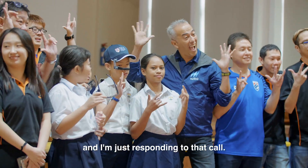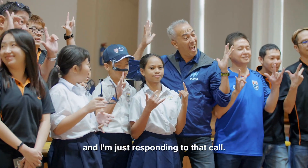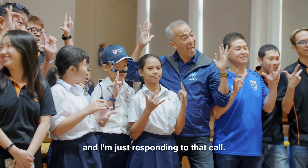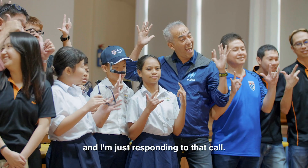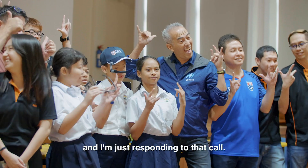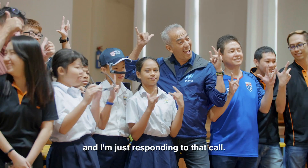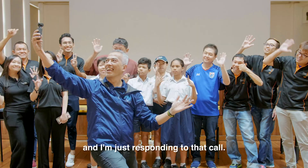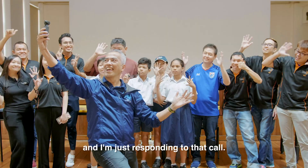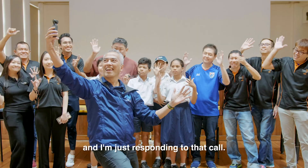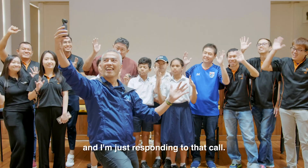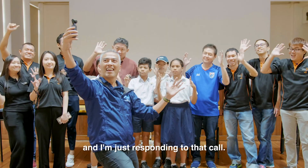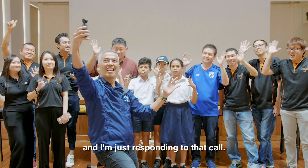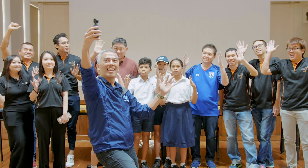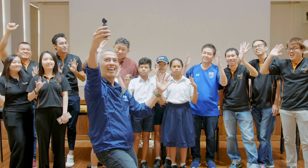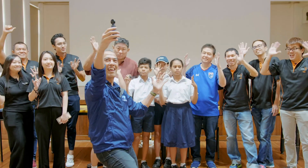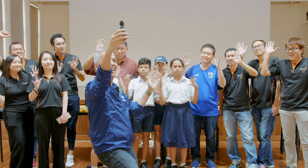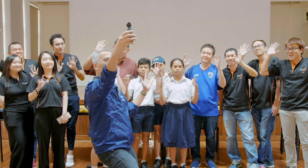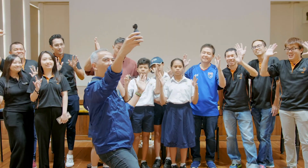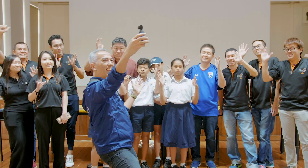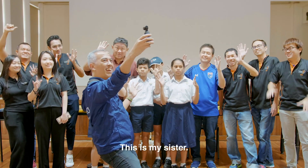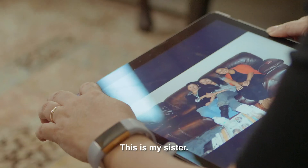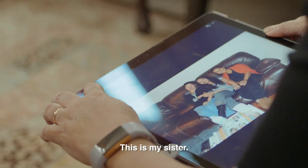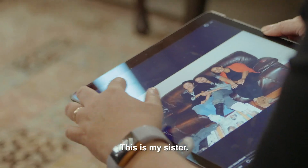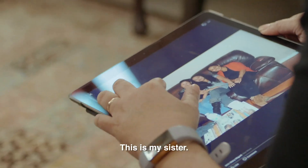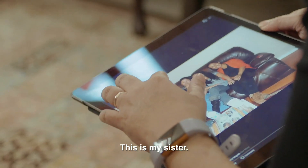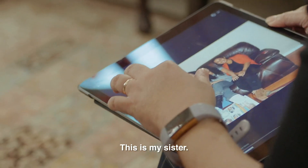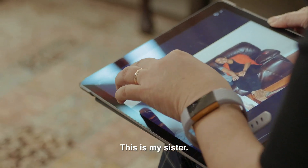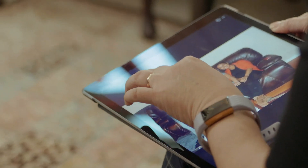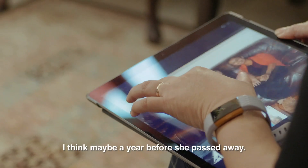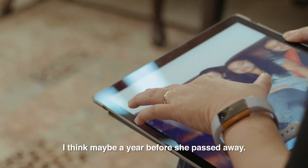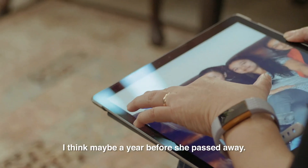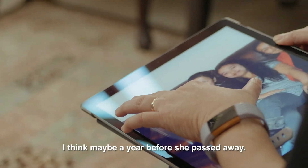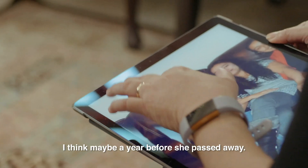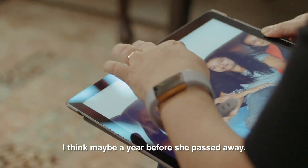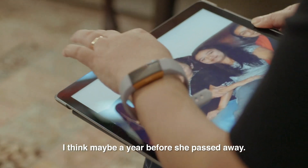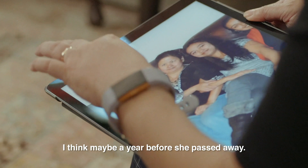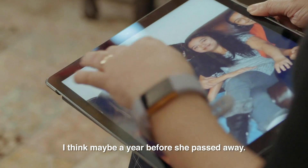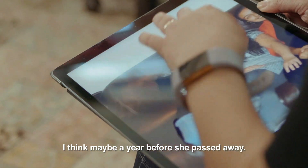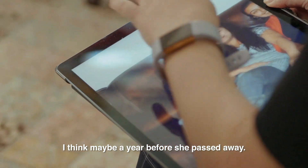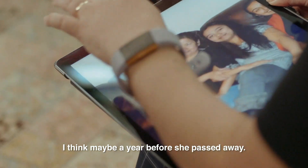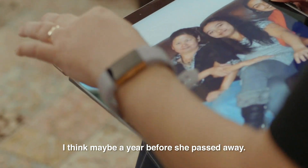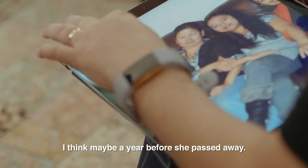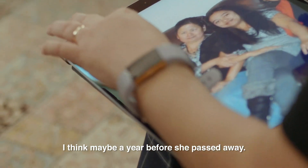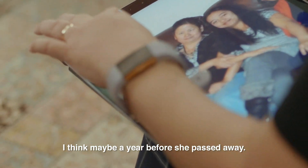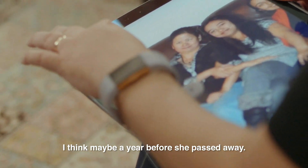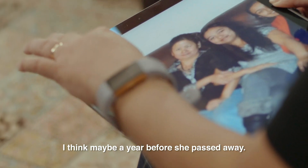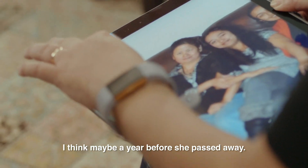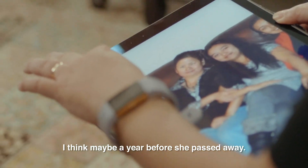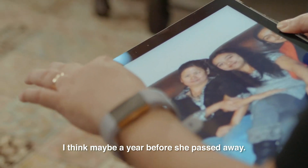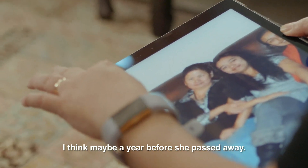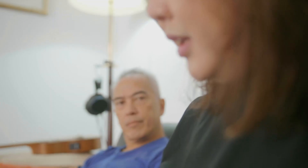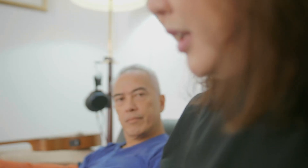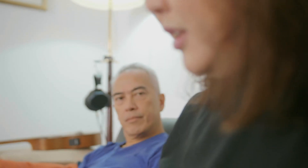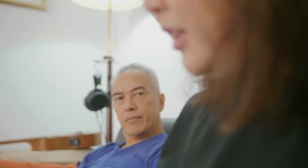just responding to that call. This is my sister. I think maybe a year before she passed